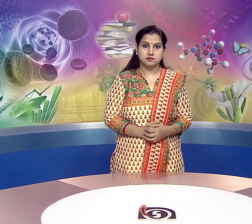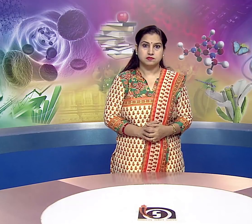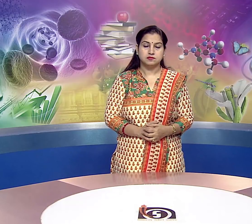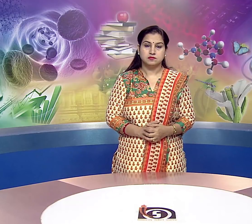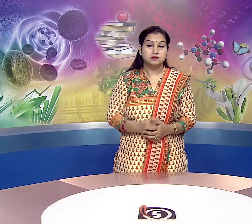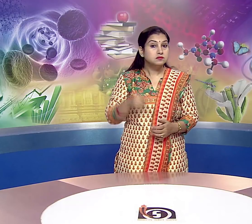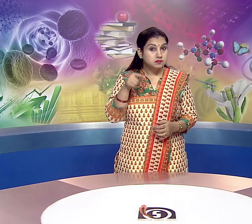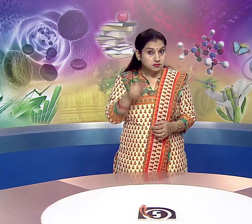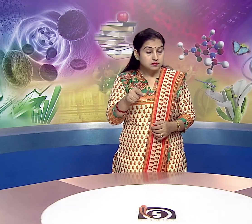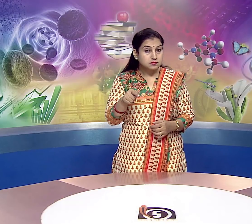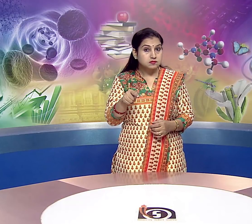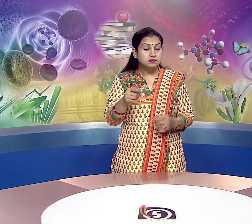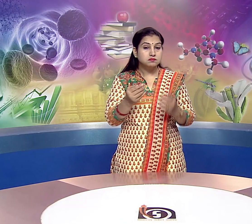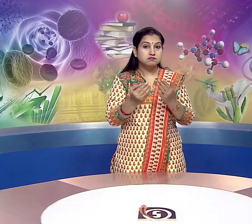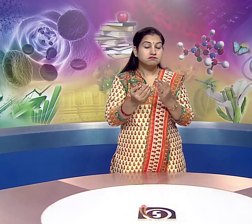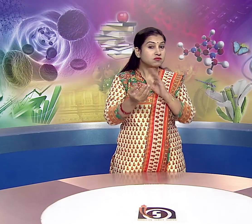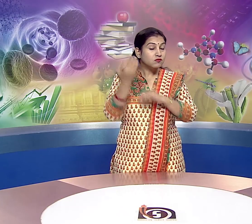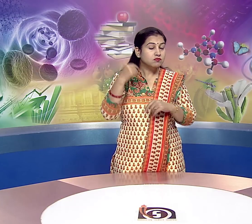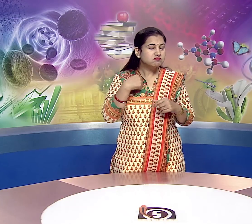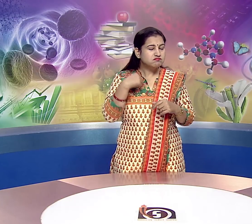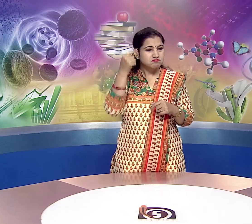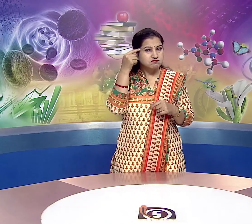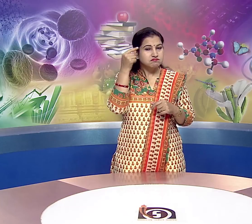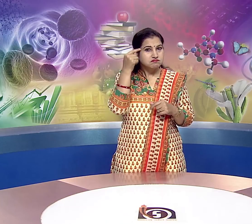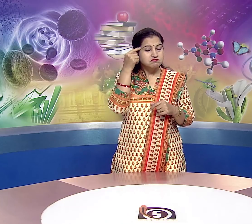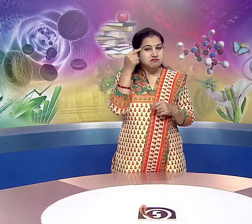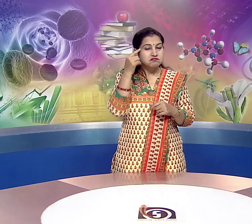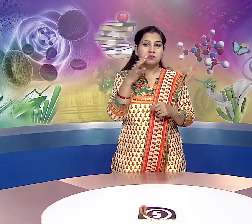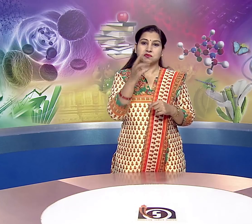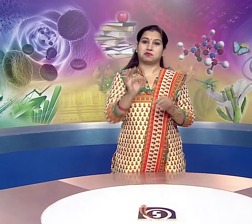So his study was not authentic.